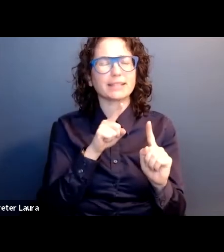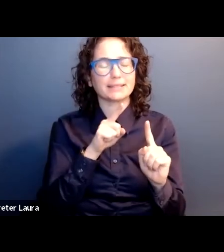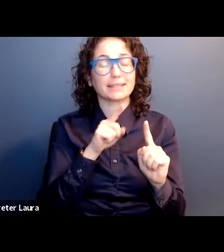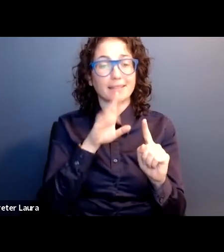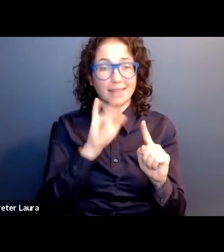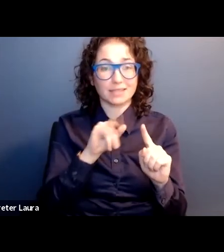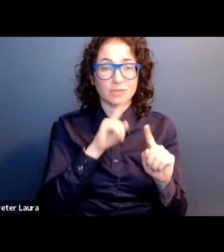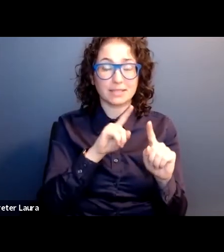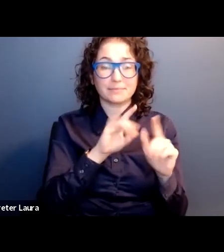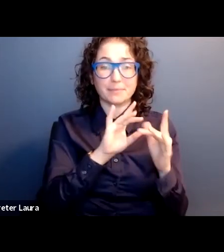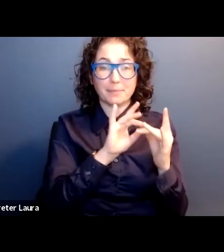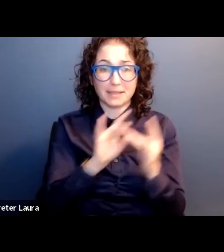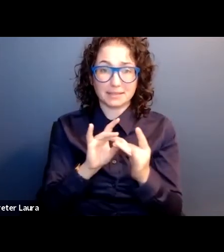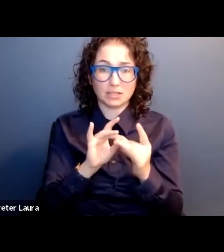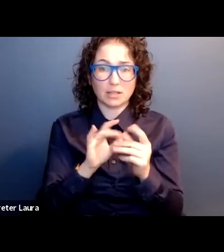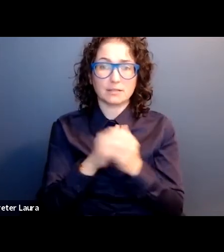on